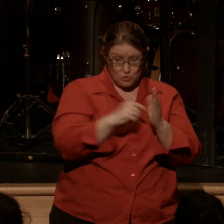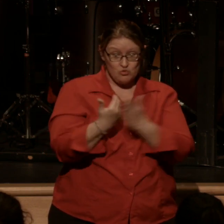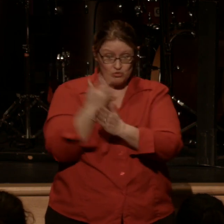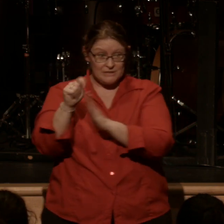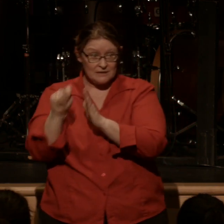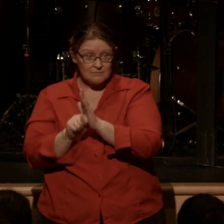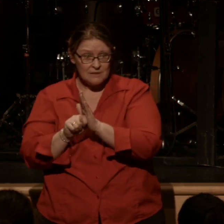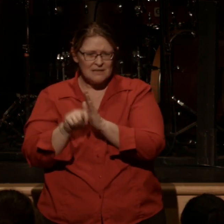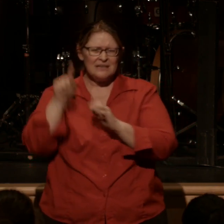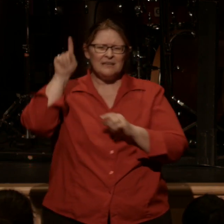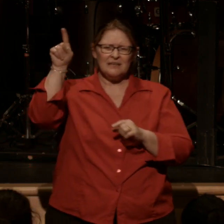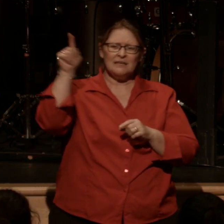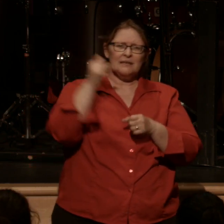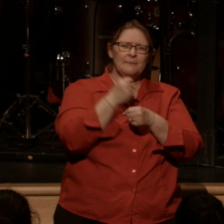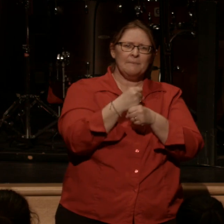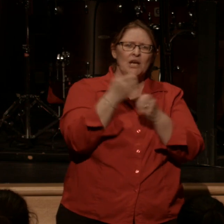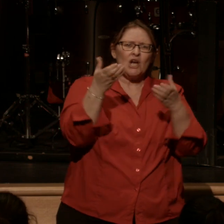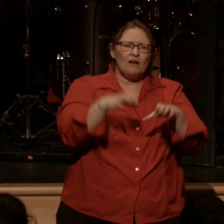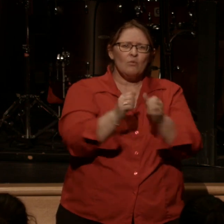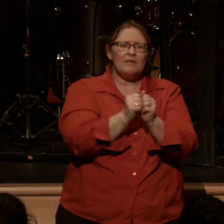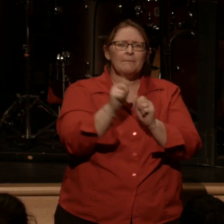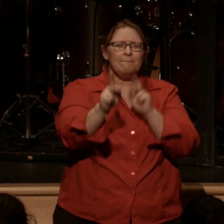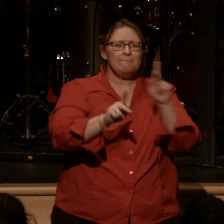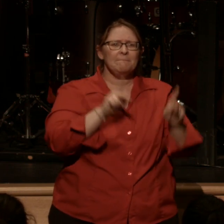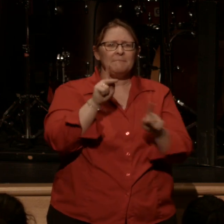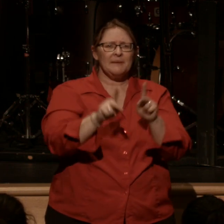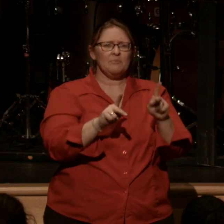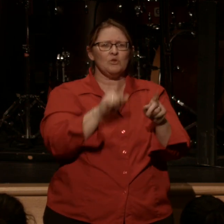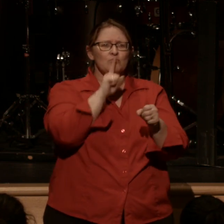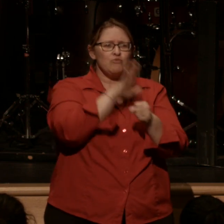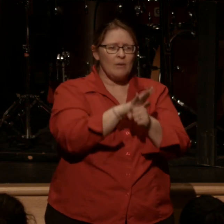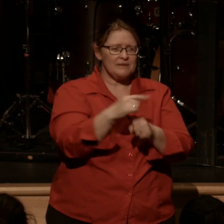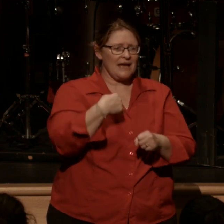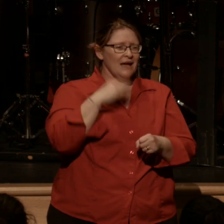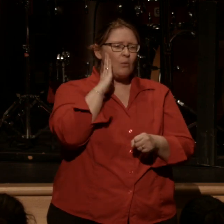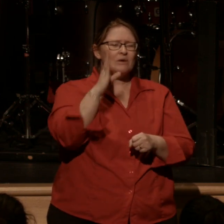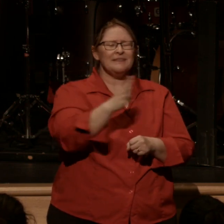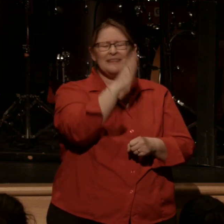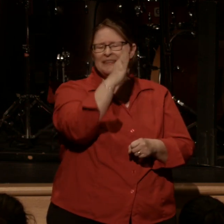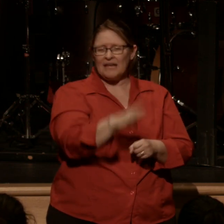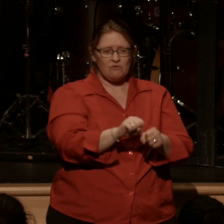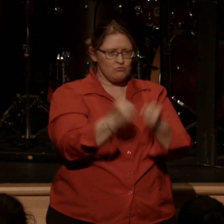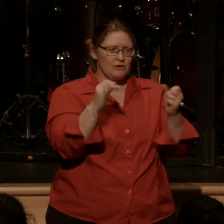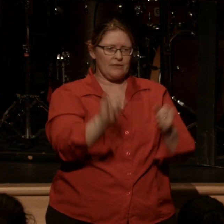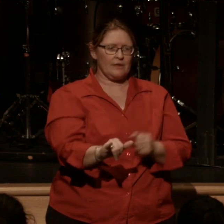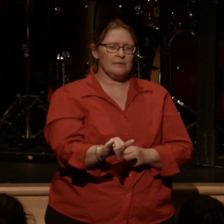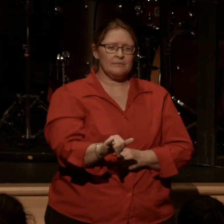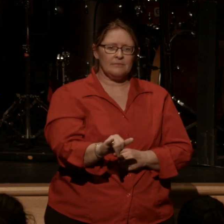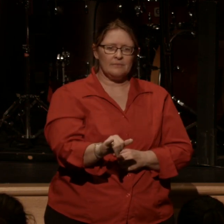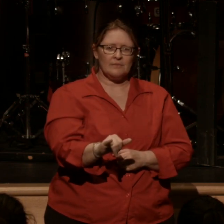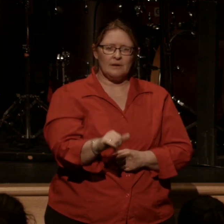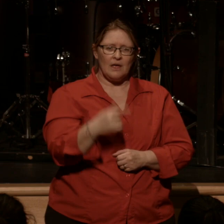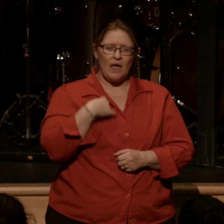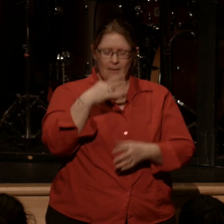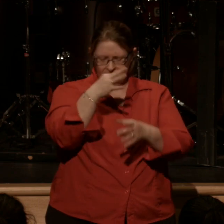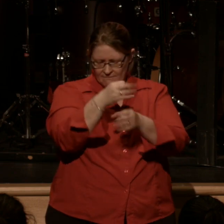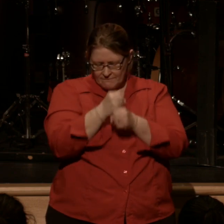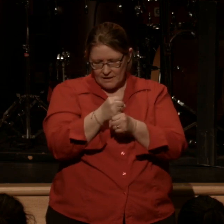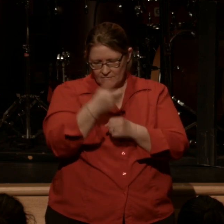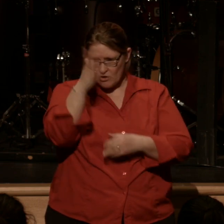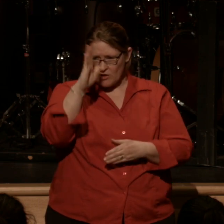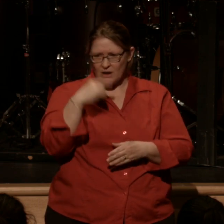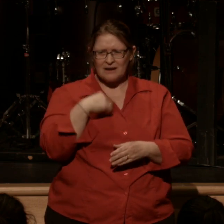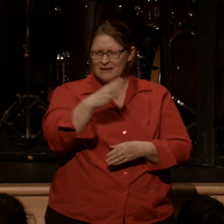New Testament, he makes covenants with people with the promise that I will never break them. I am a faithful God